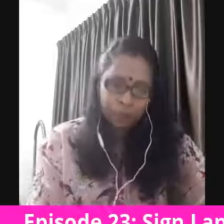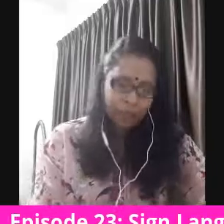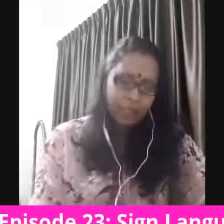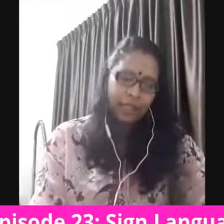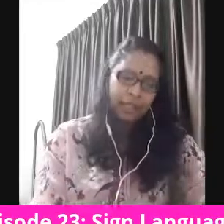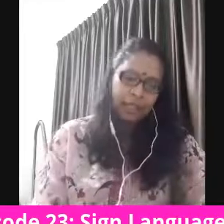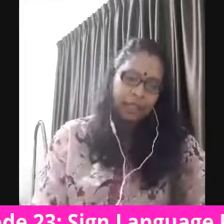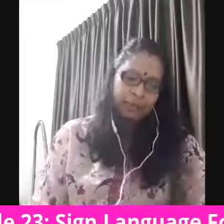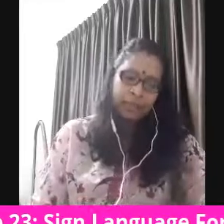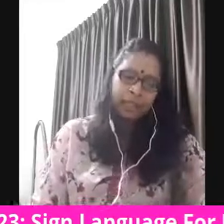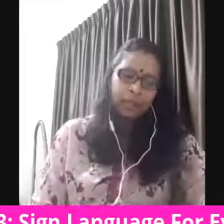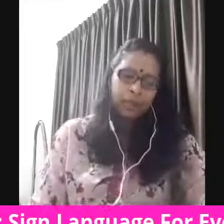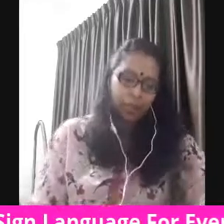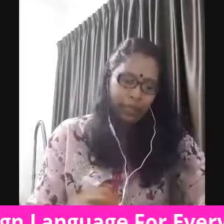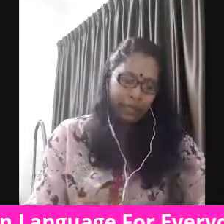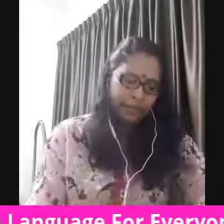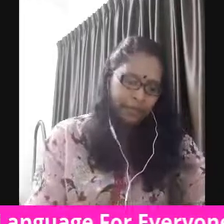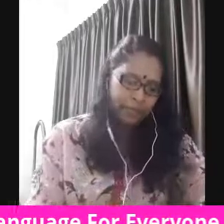Kuala Lumpur